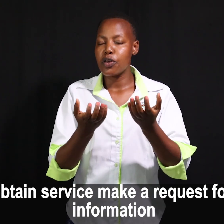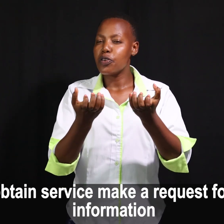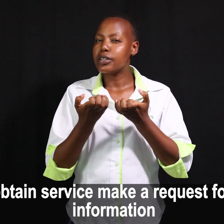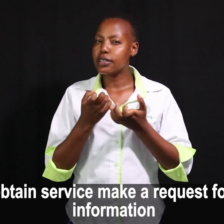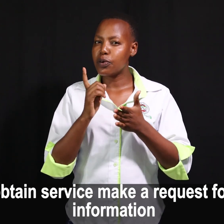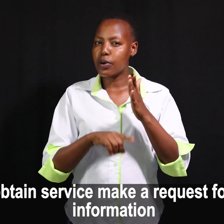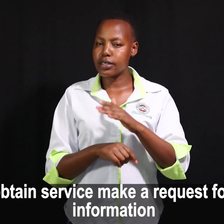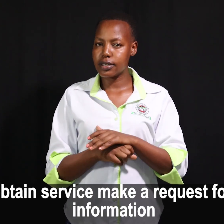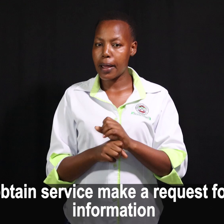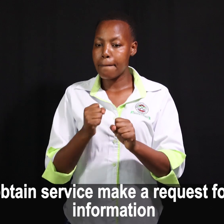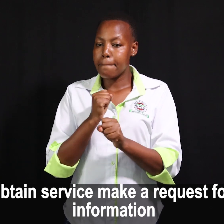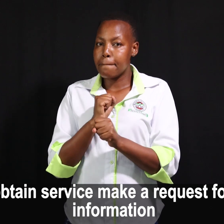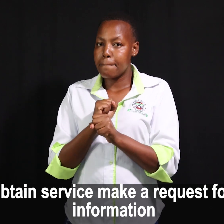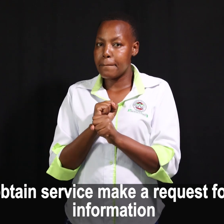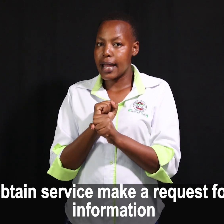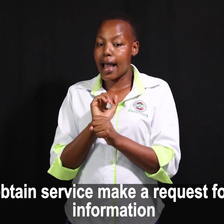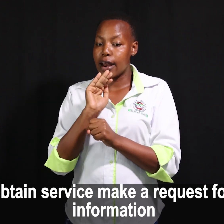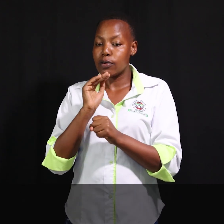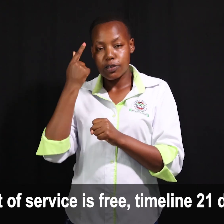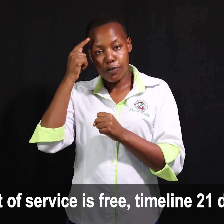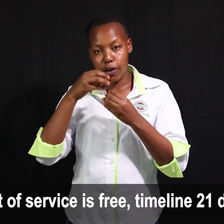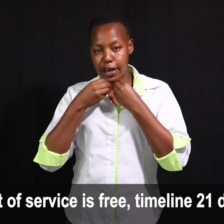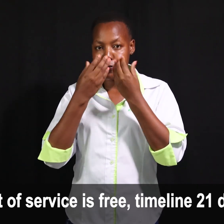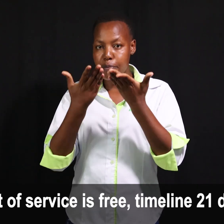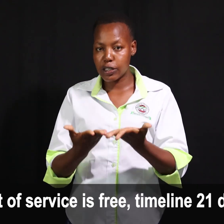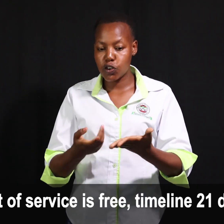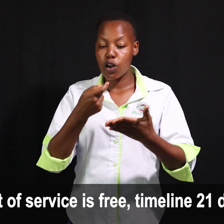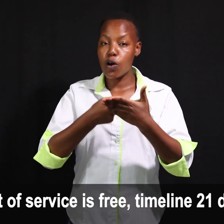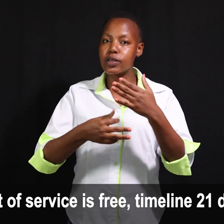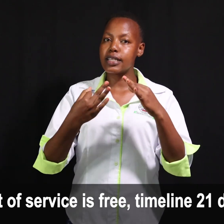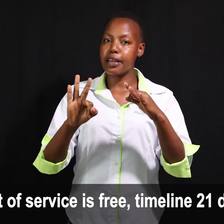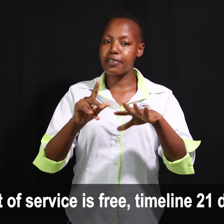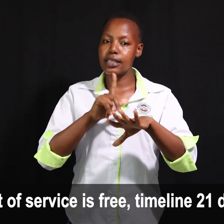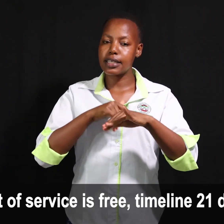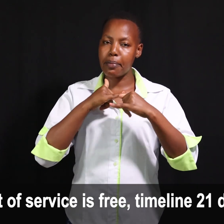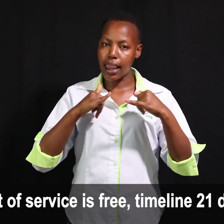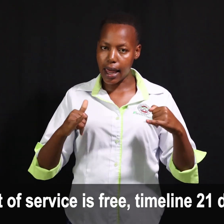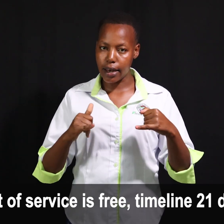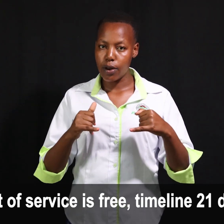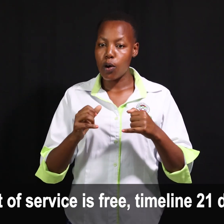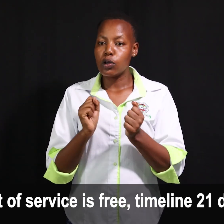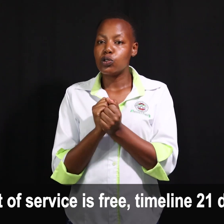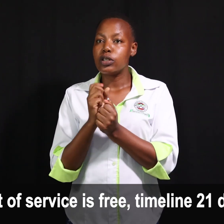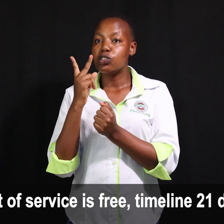service. Make a request for information. Cost of service is free. Timeline 21 days.